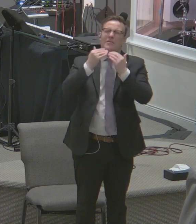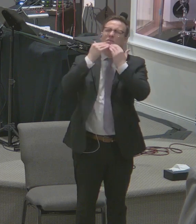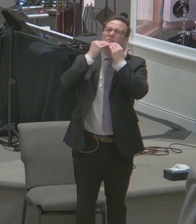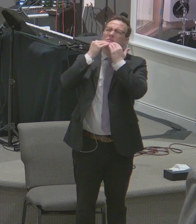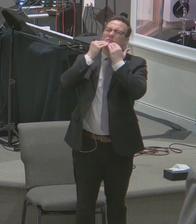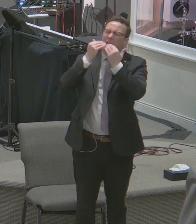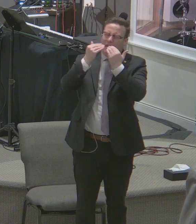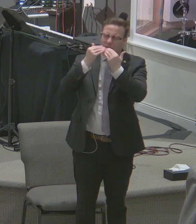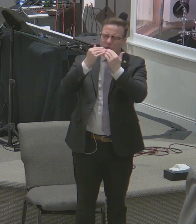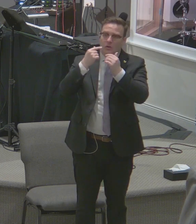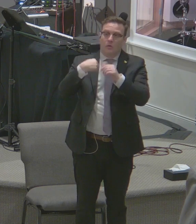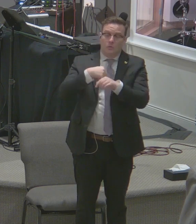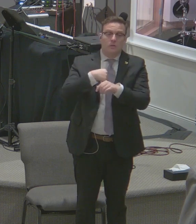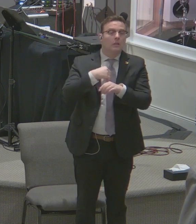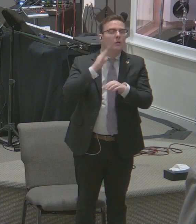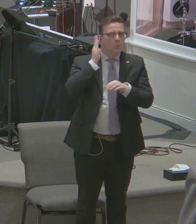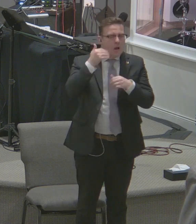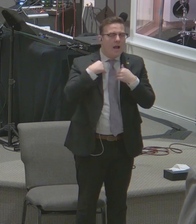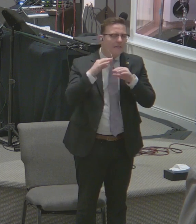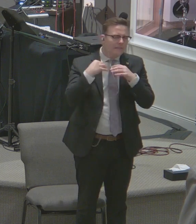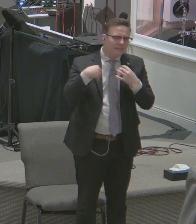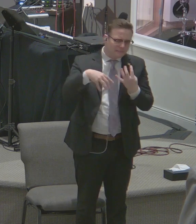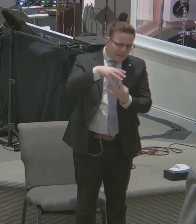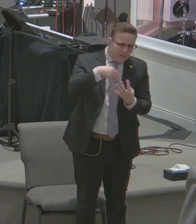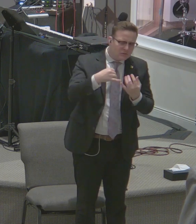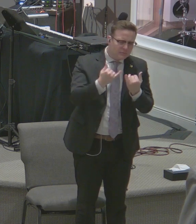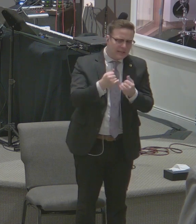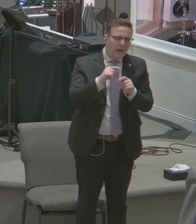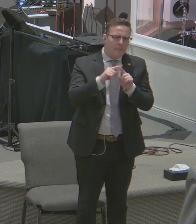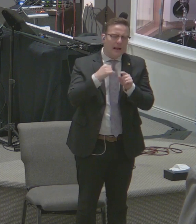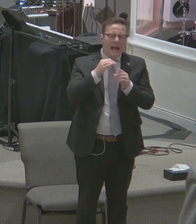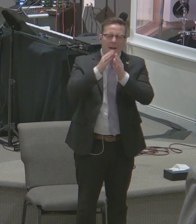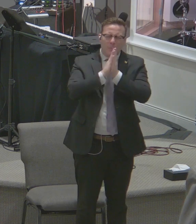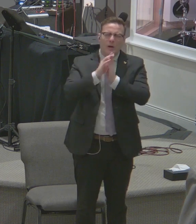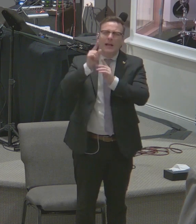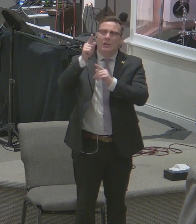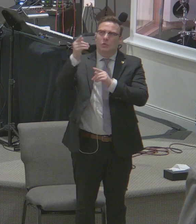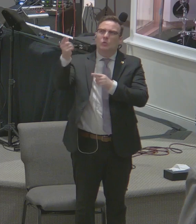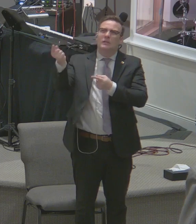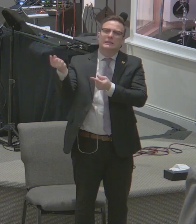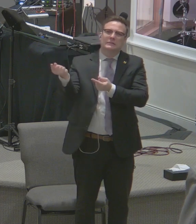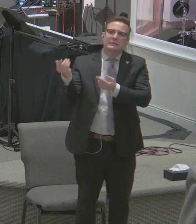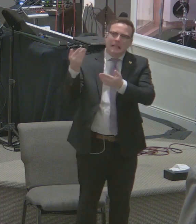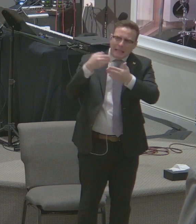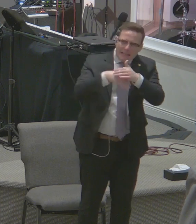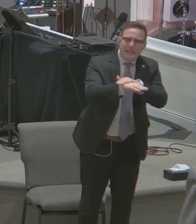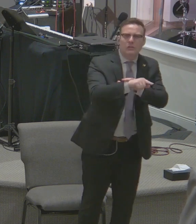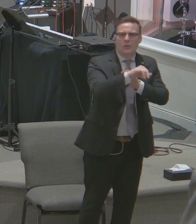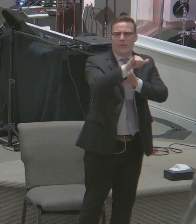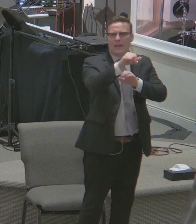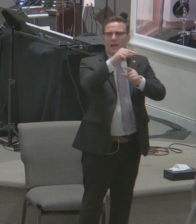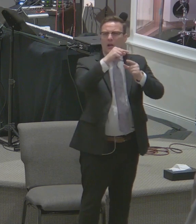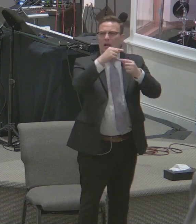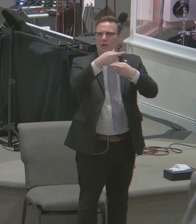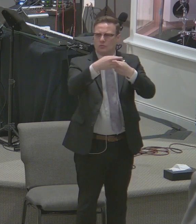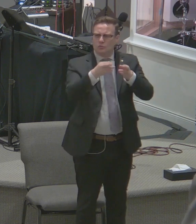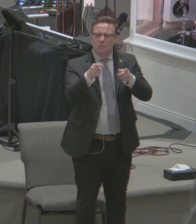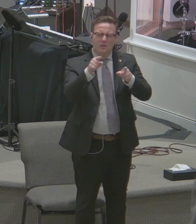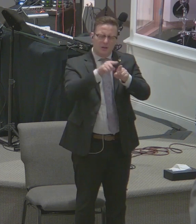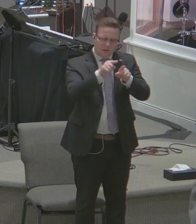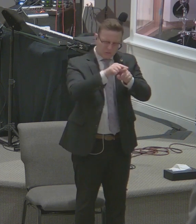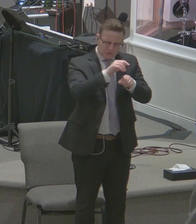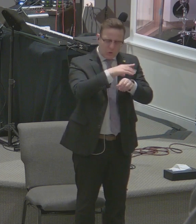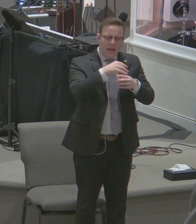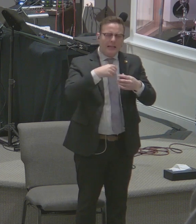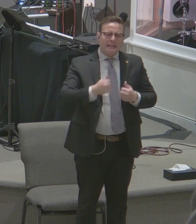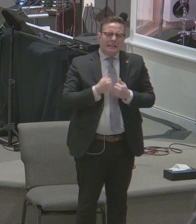have some fellowship now, Lord, and I pray that you would be our guest. God, that you would continue to